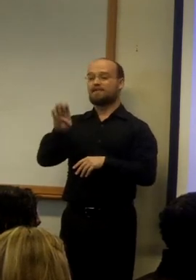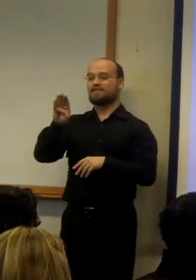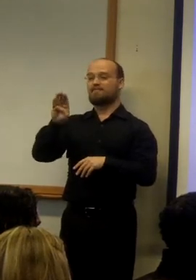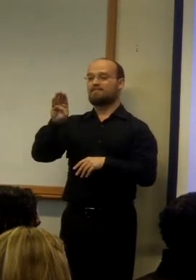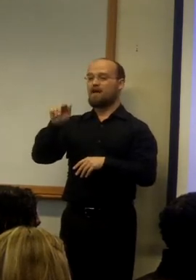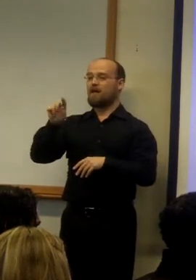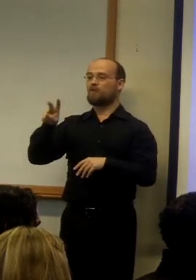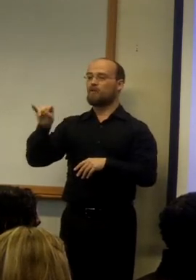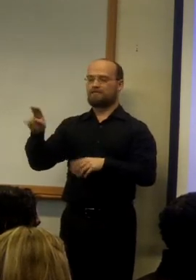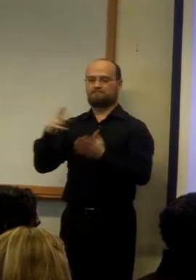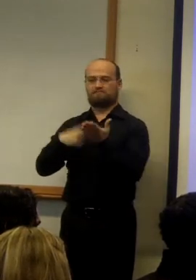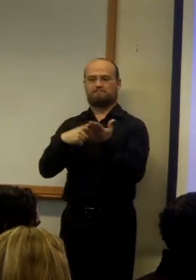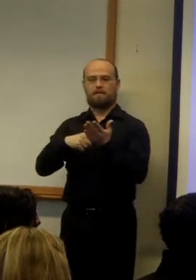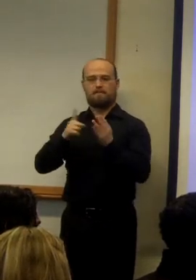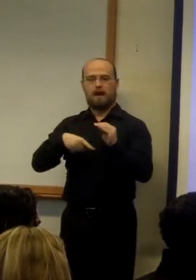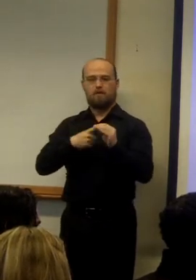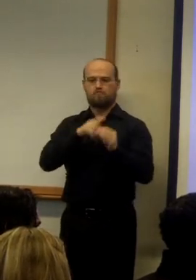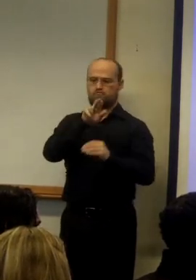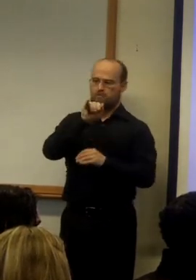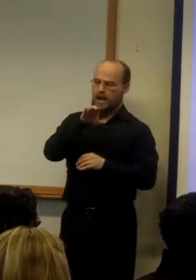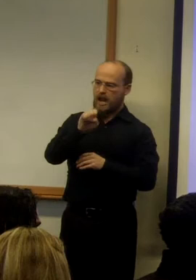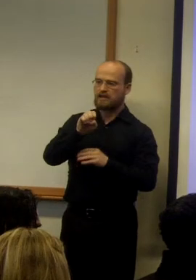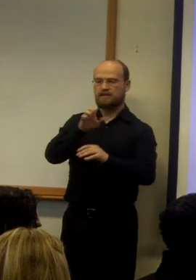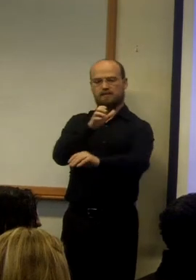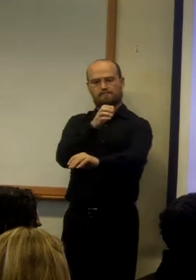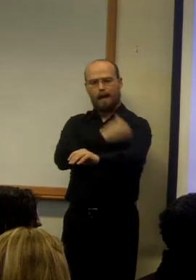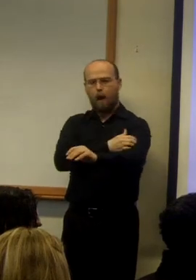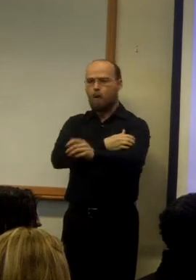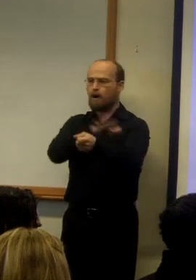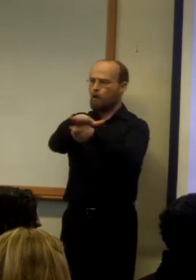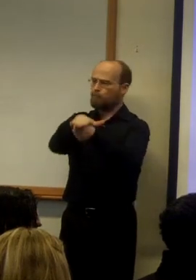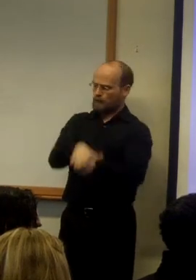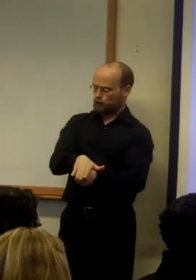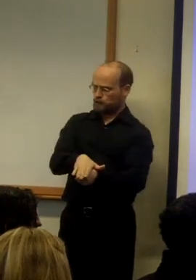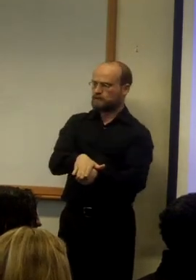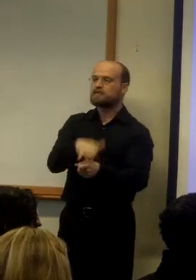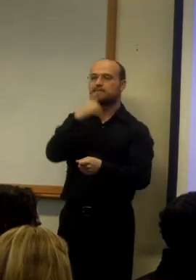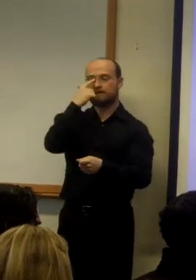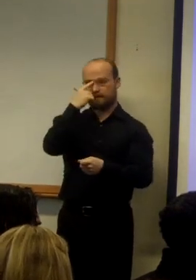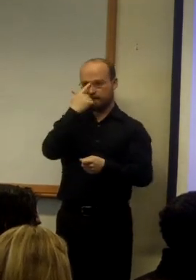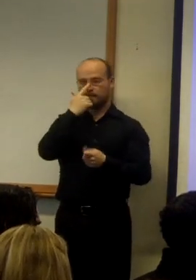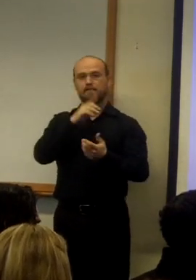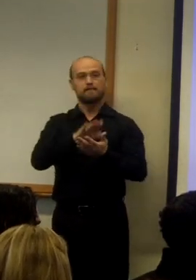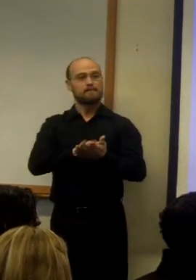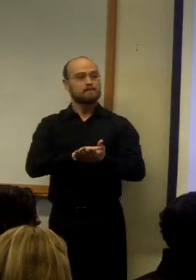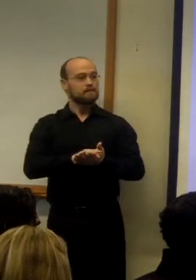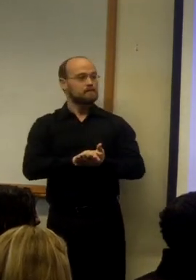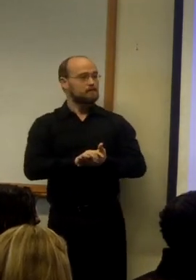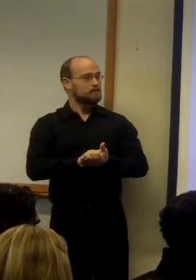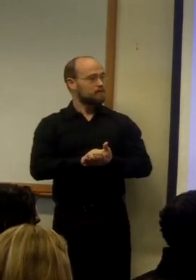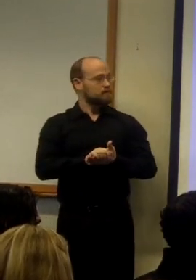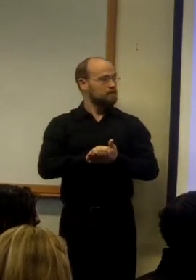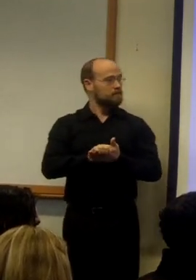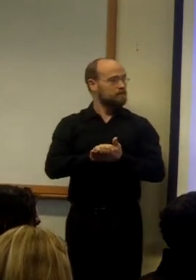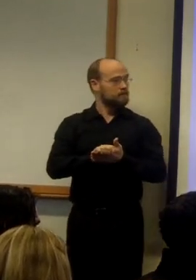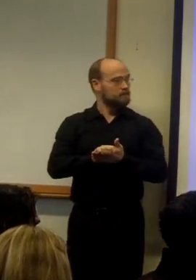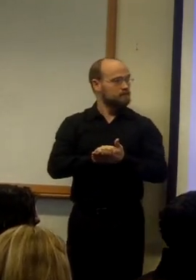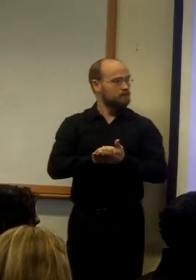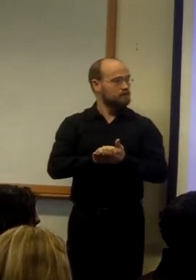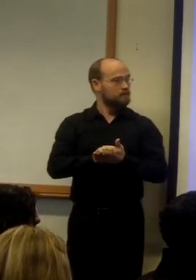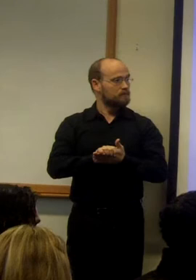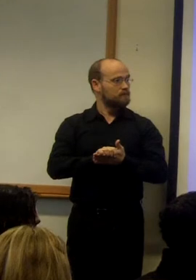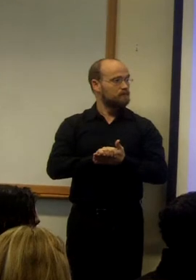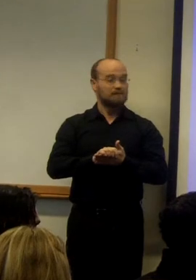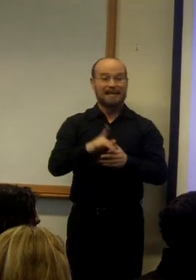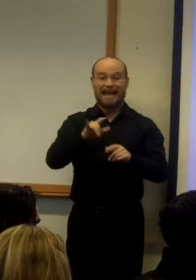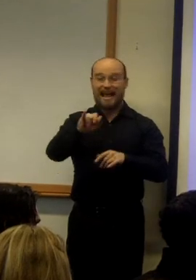involving race and power and oppression. The clip, in case those of you who can't